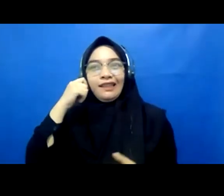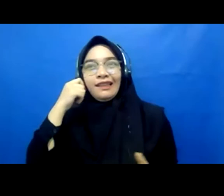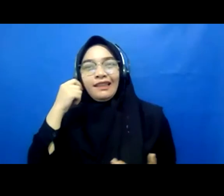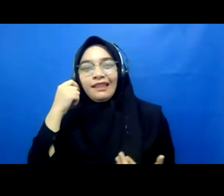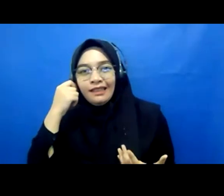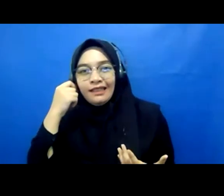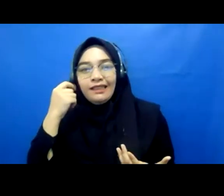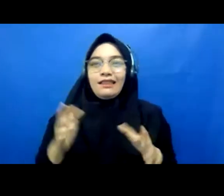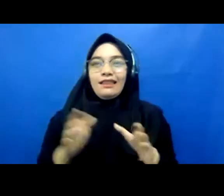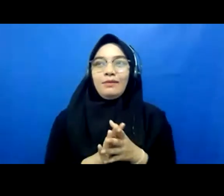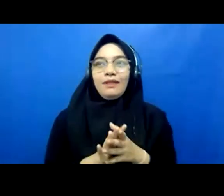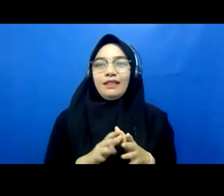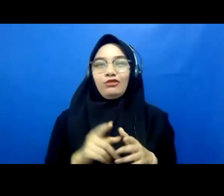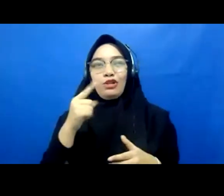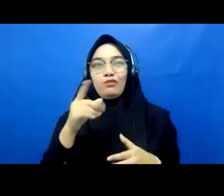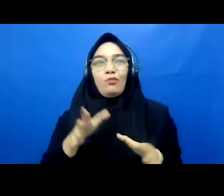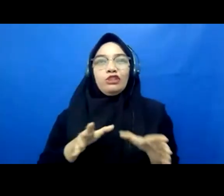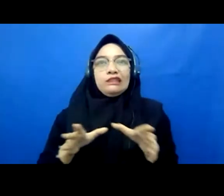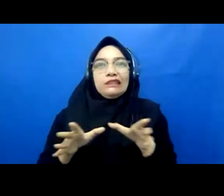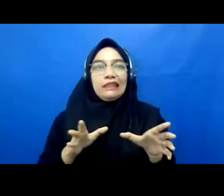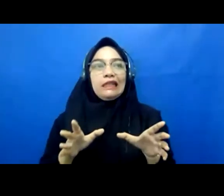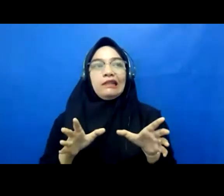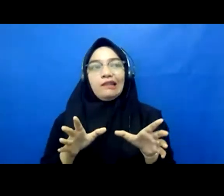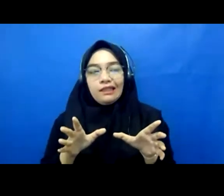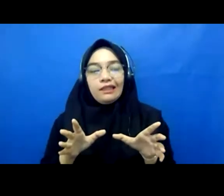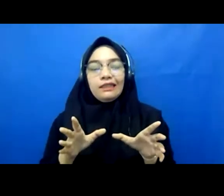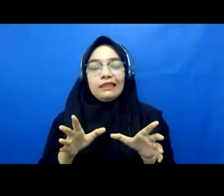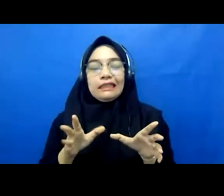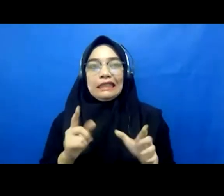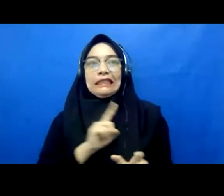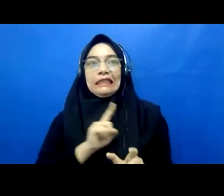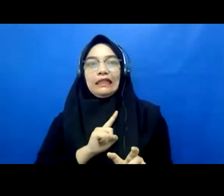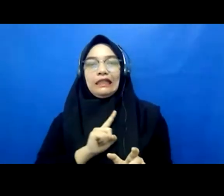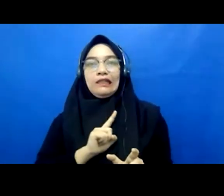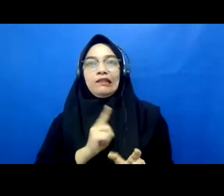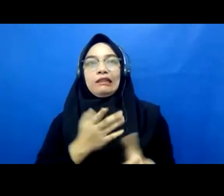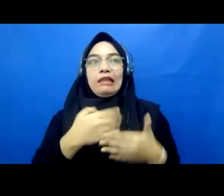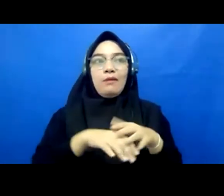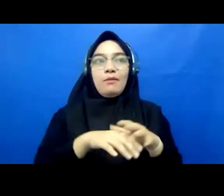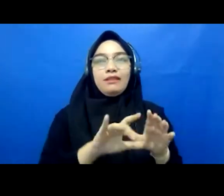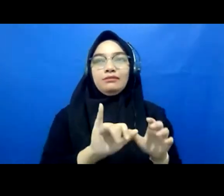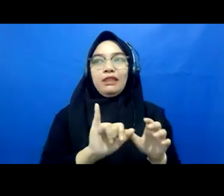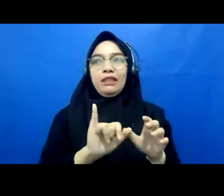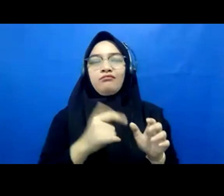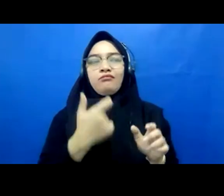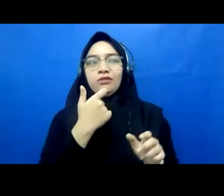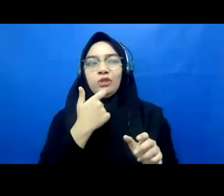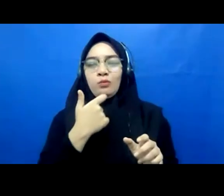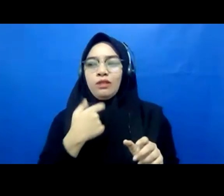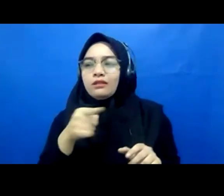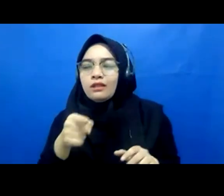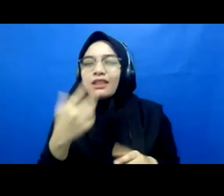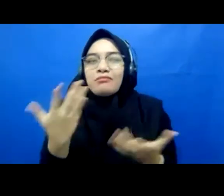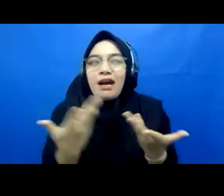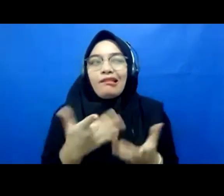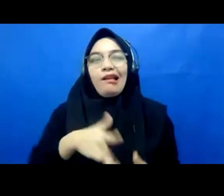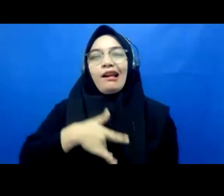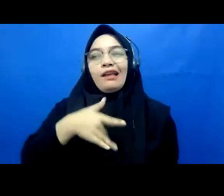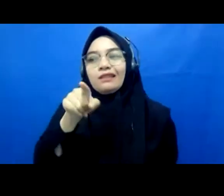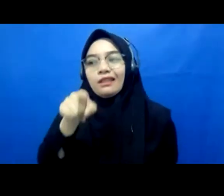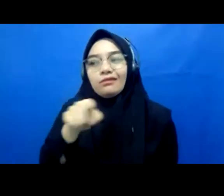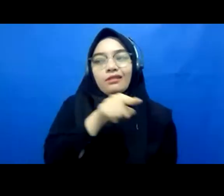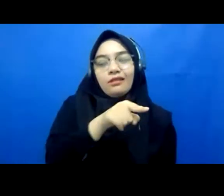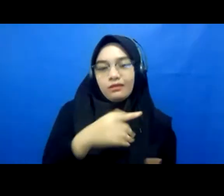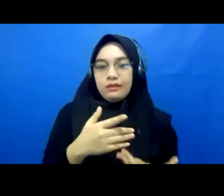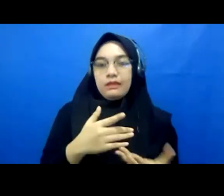different people. When we look at inclusion in the workplace, we're looking at it in different stages, right? It's stage one is to be